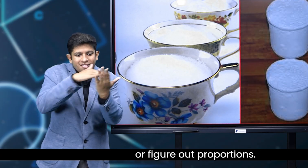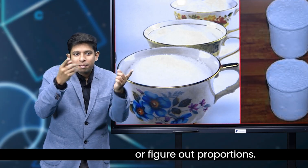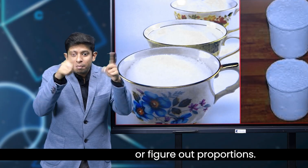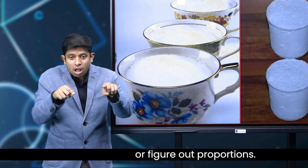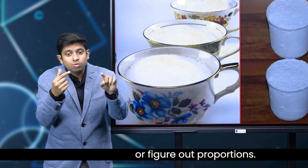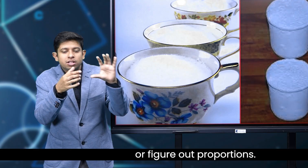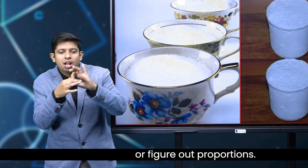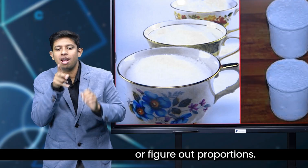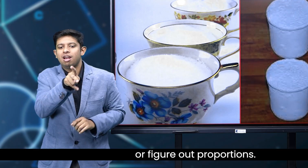proportions.